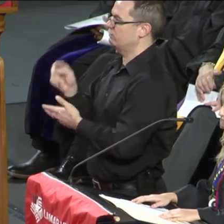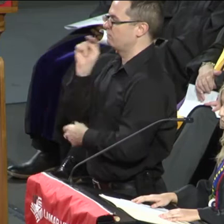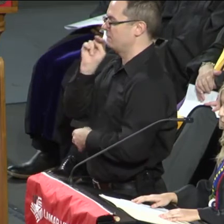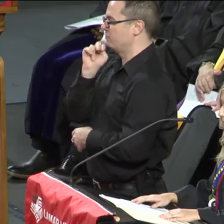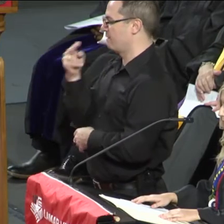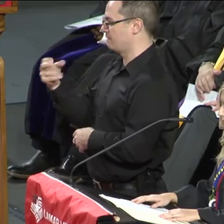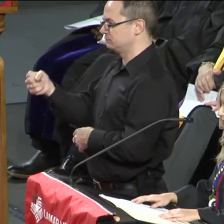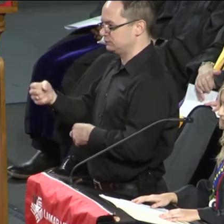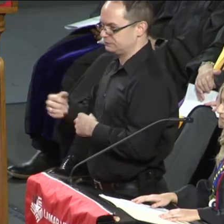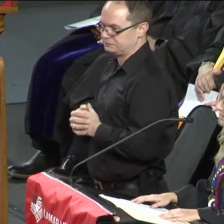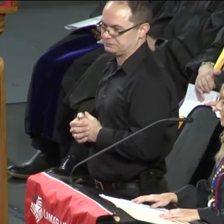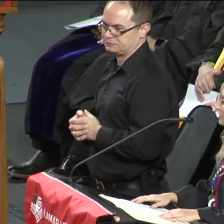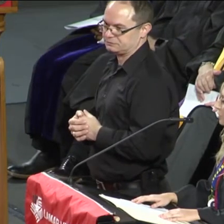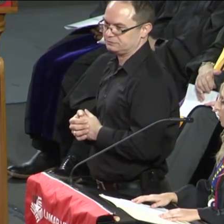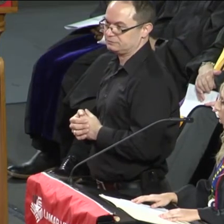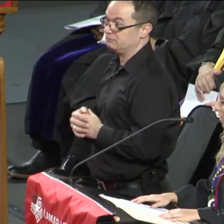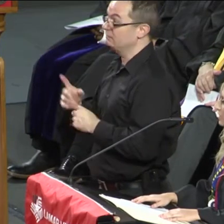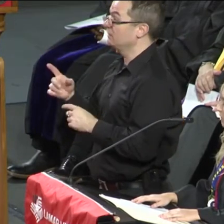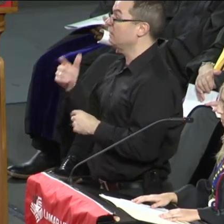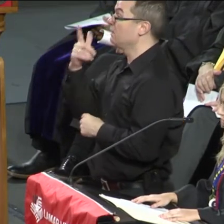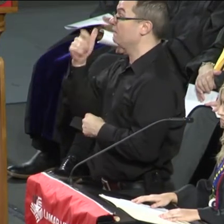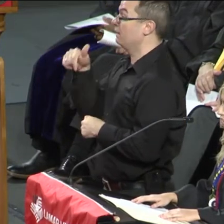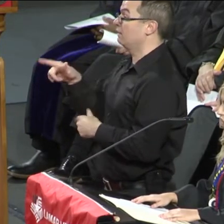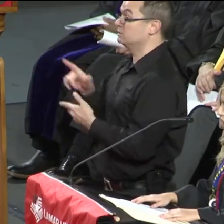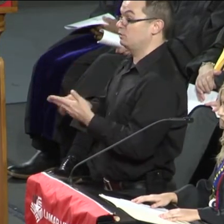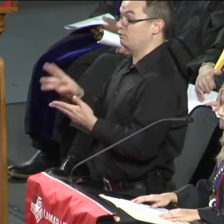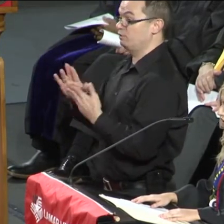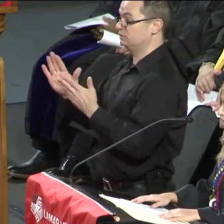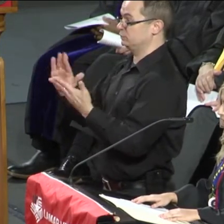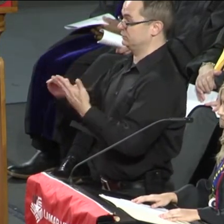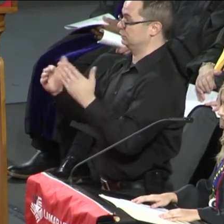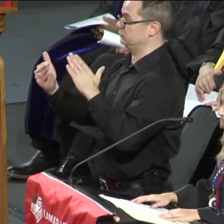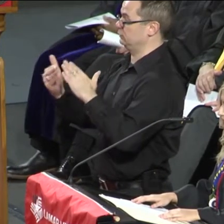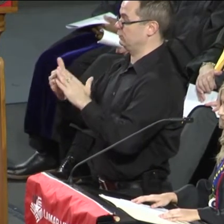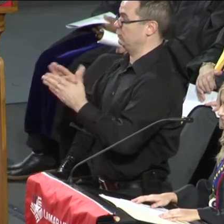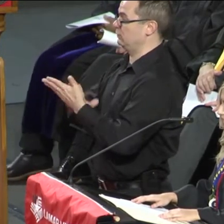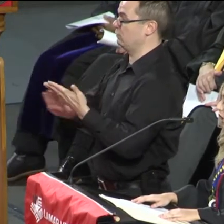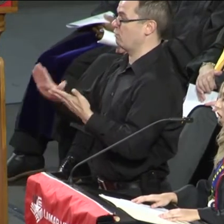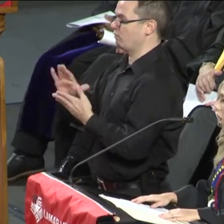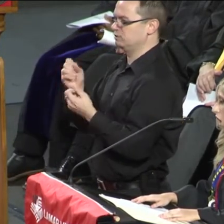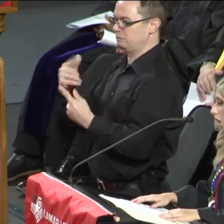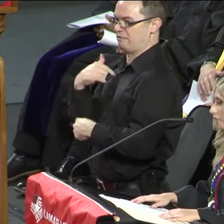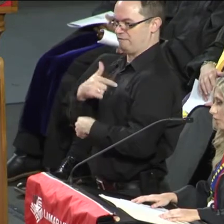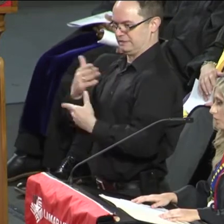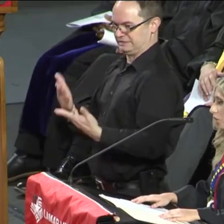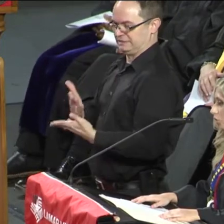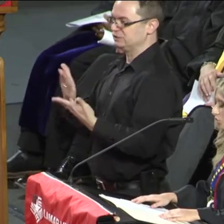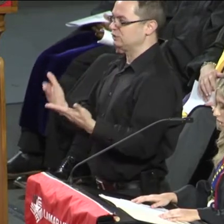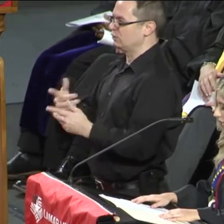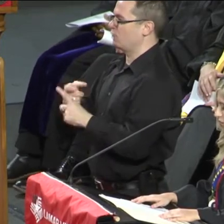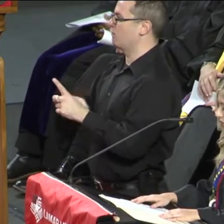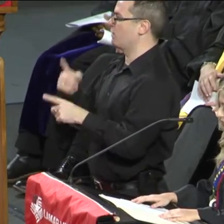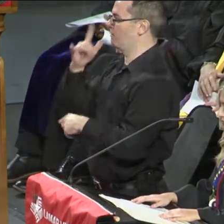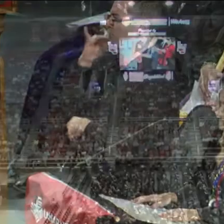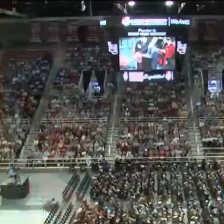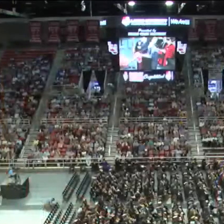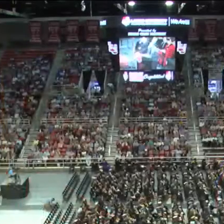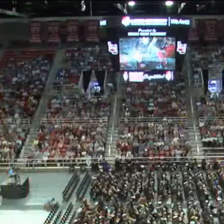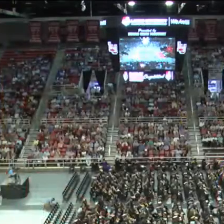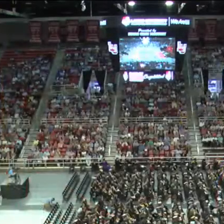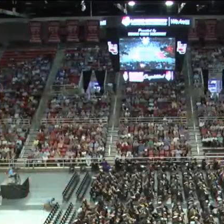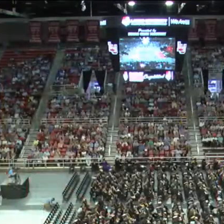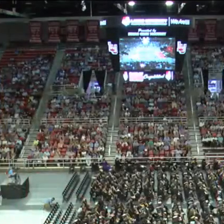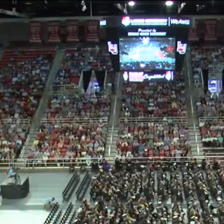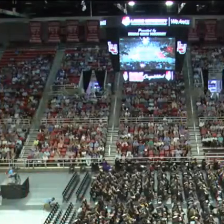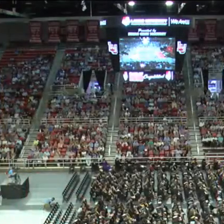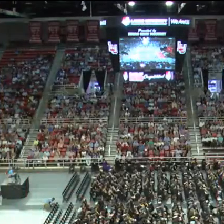Nederland High School. Since Lamar is a community college, many of us here are from the Golden Triangle area, but